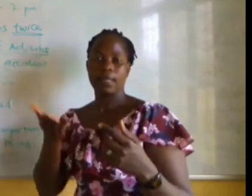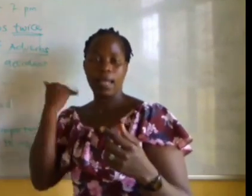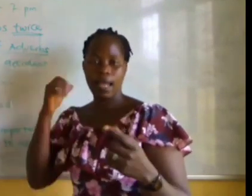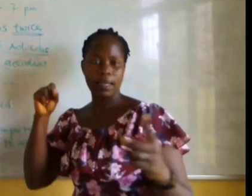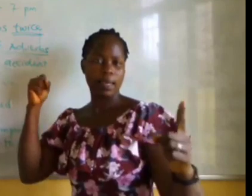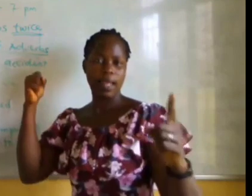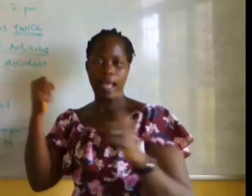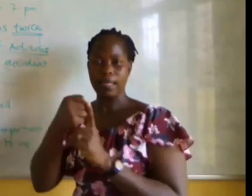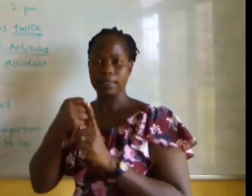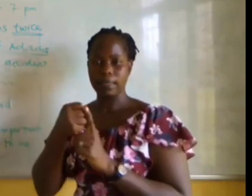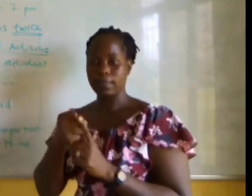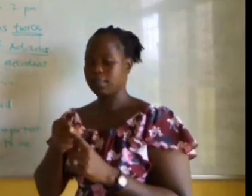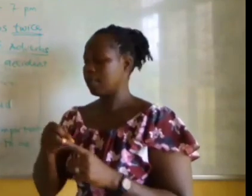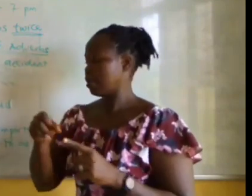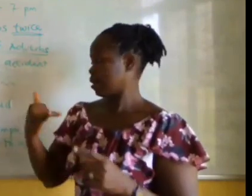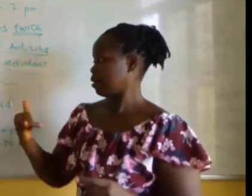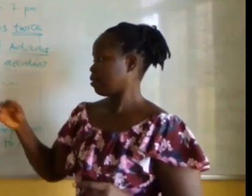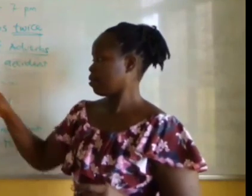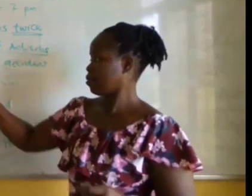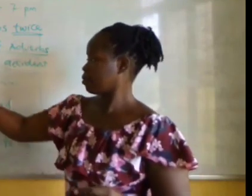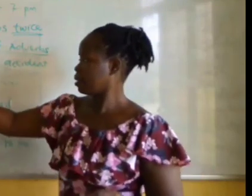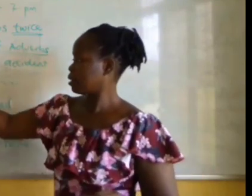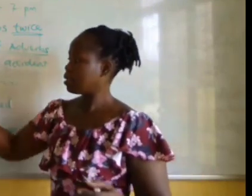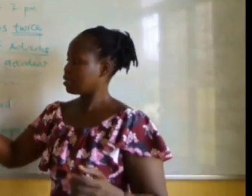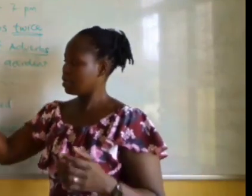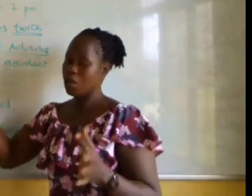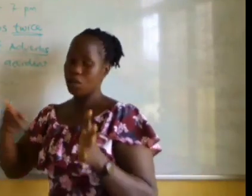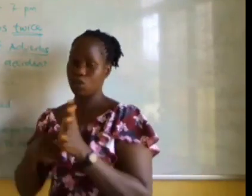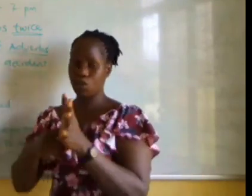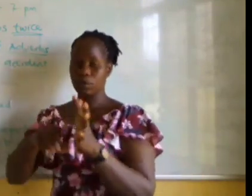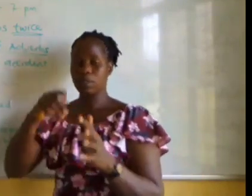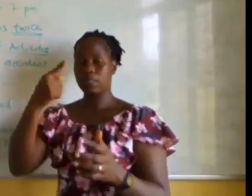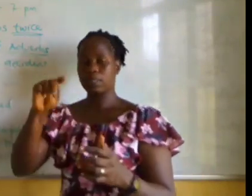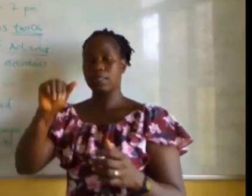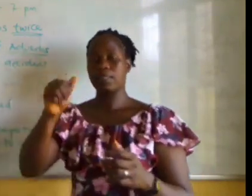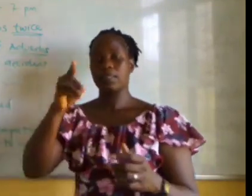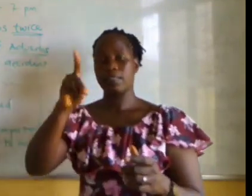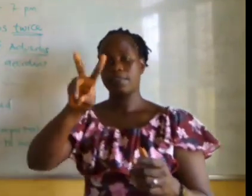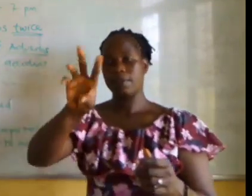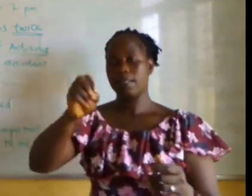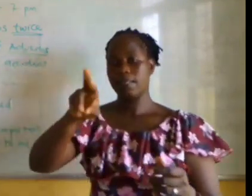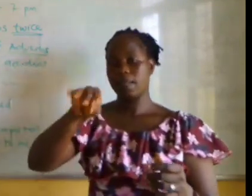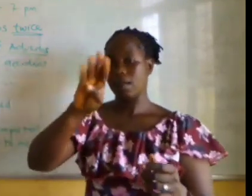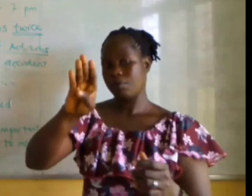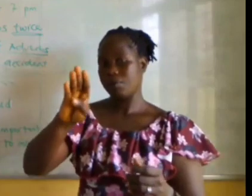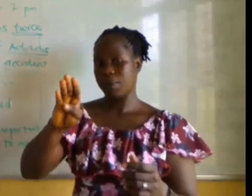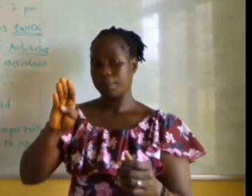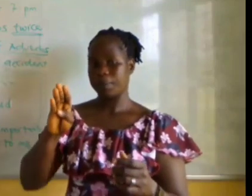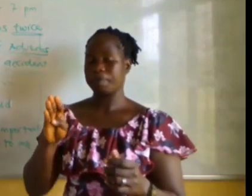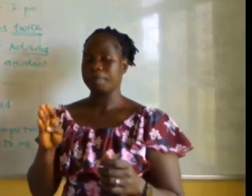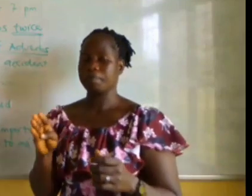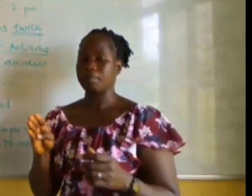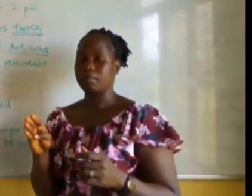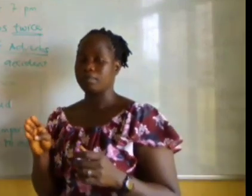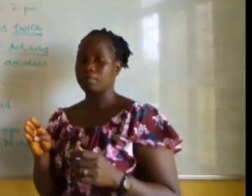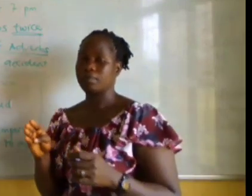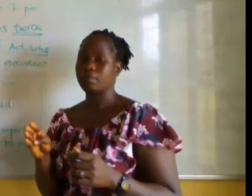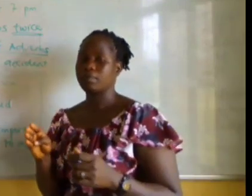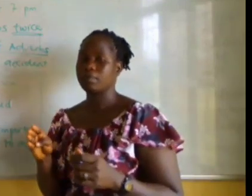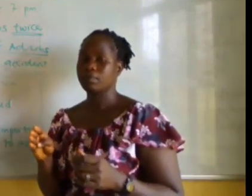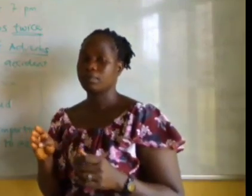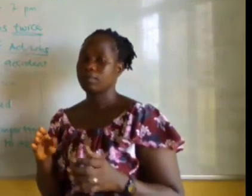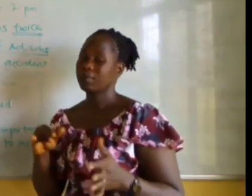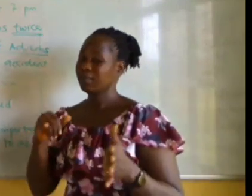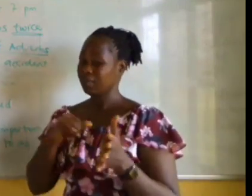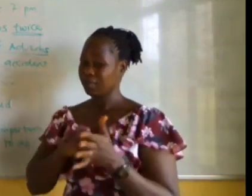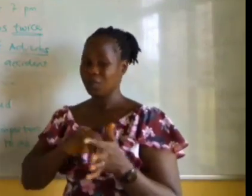Recently is the adverb here. That is, we can find adverb at the beginning of a sentence. Here, recently is